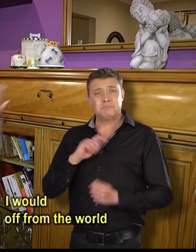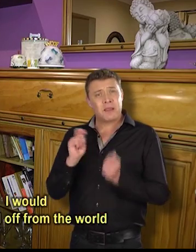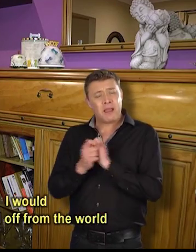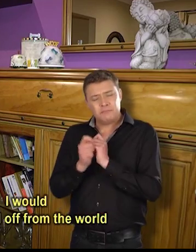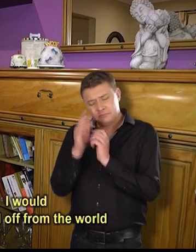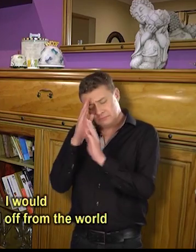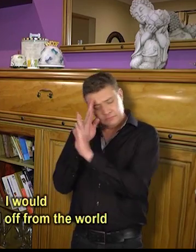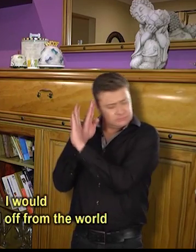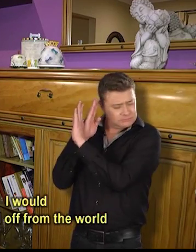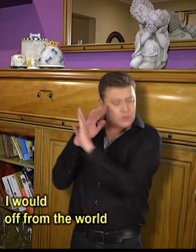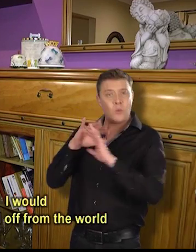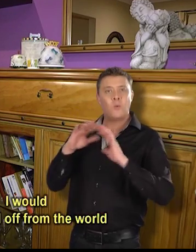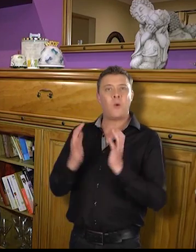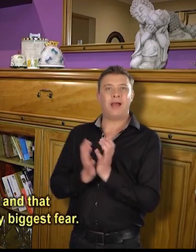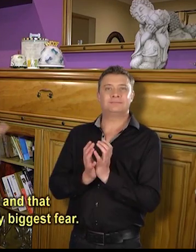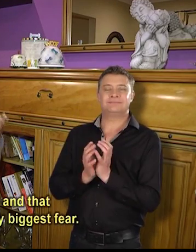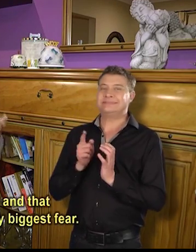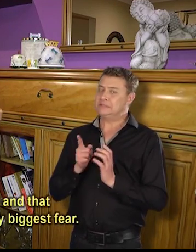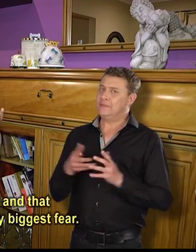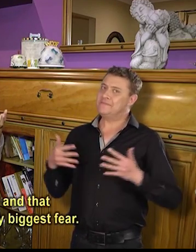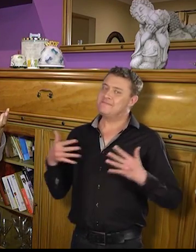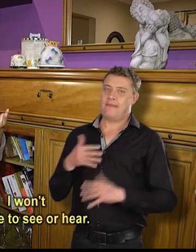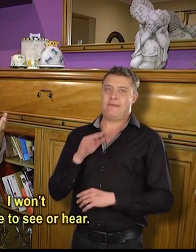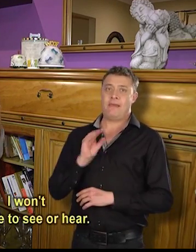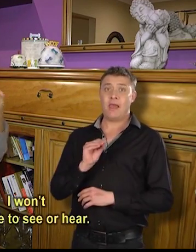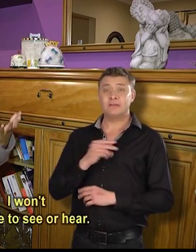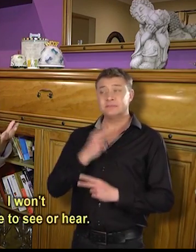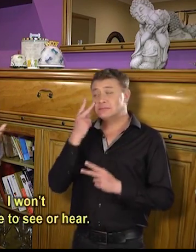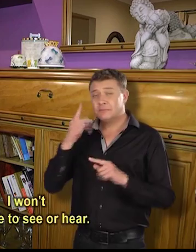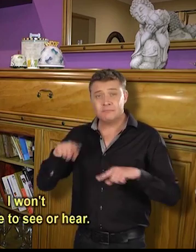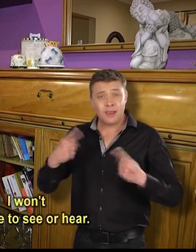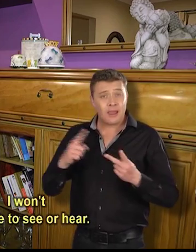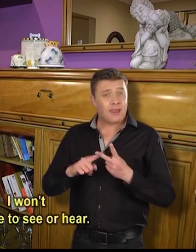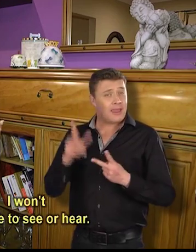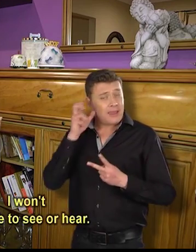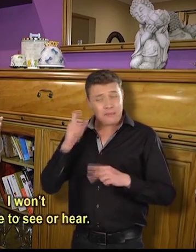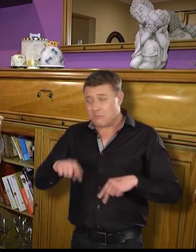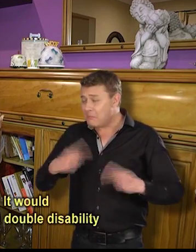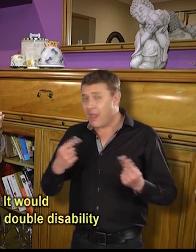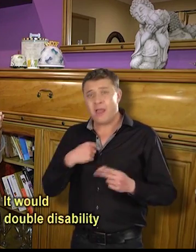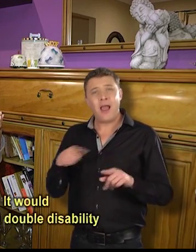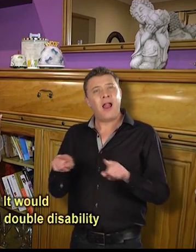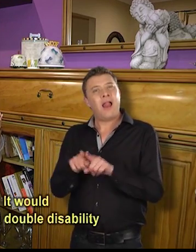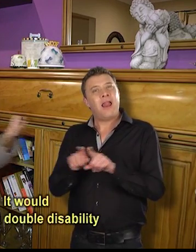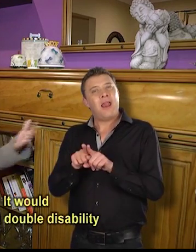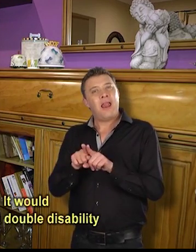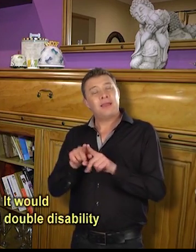I would be totally closed off from the world, and that's my biggest fear. I won't be able to see, I won't be able to hear,